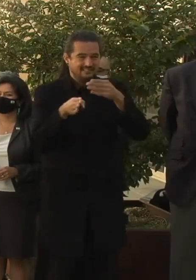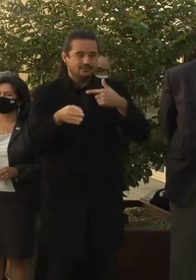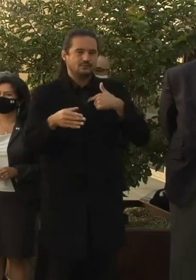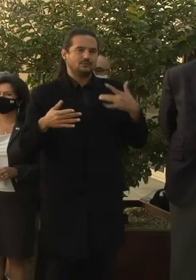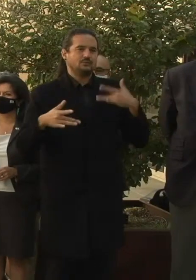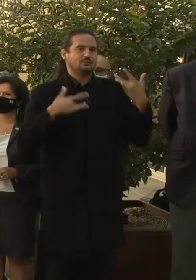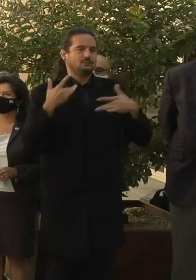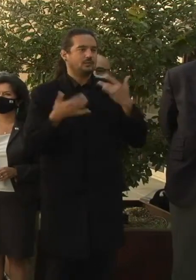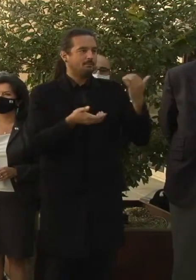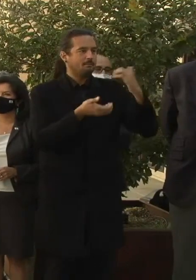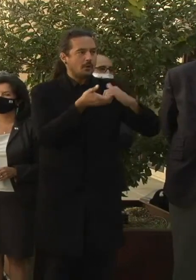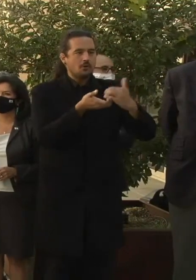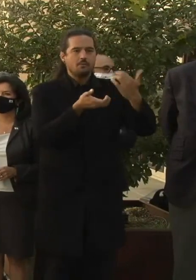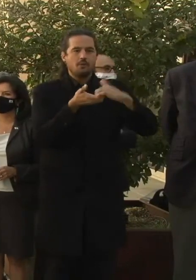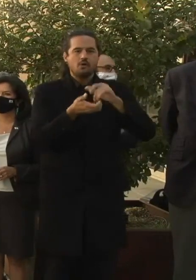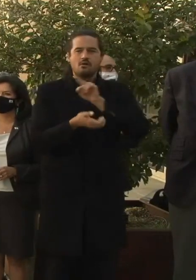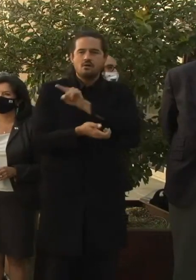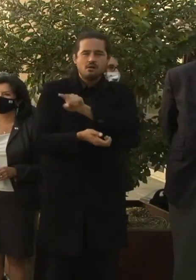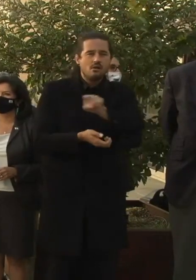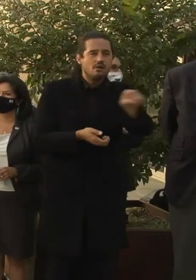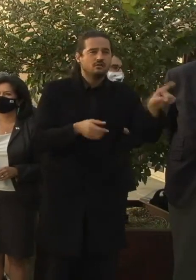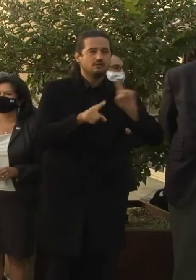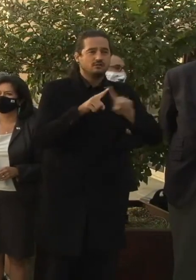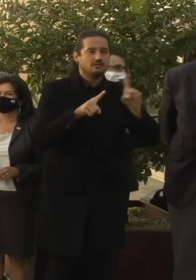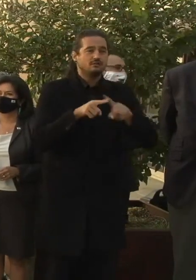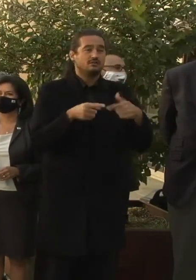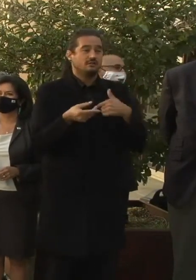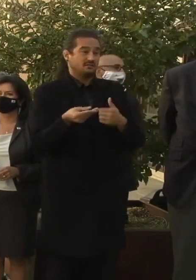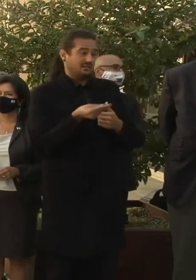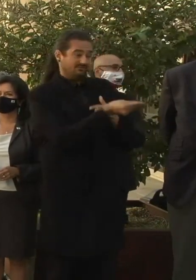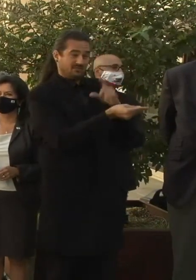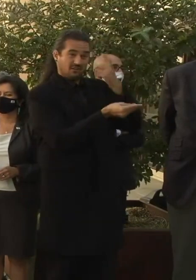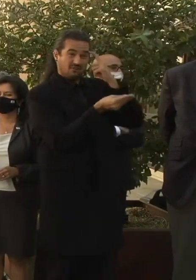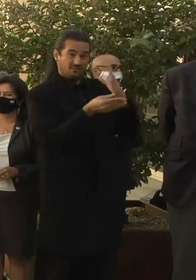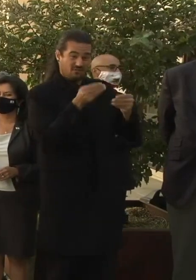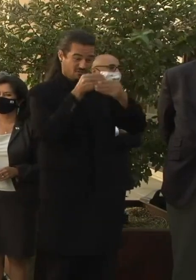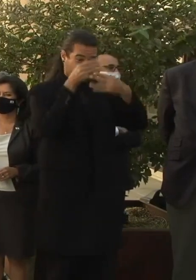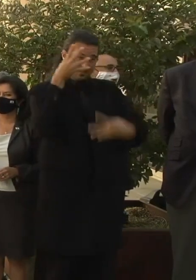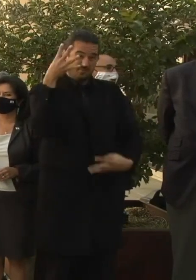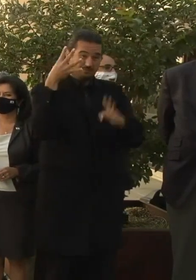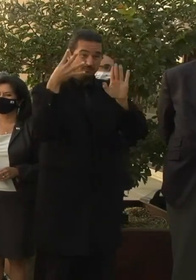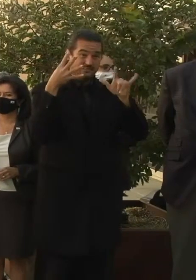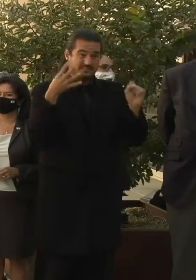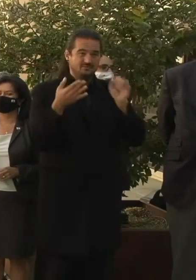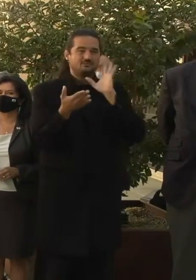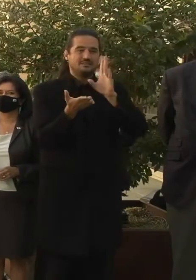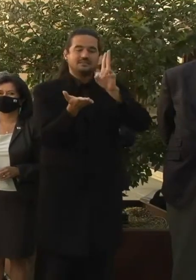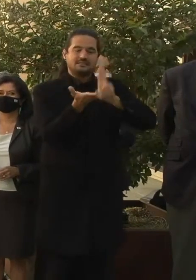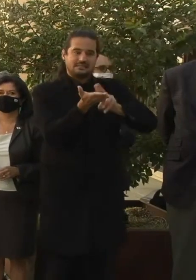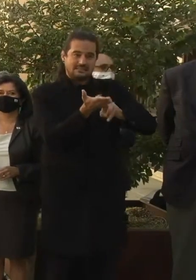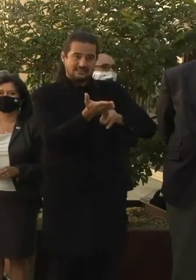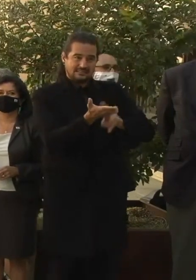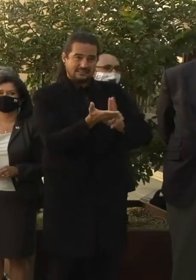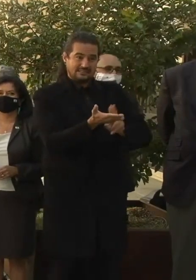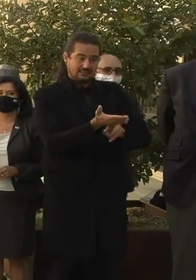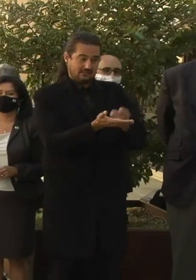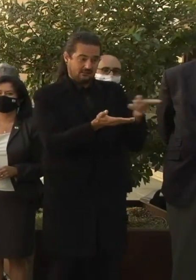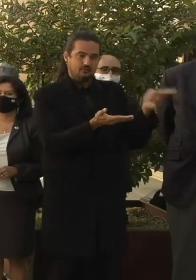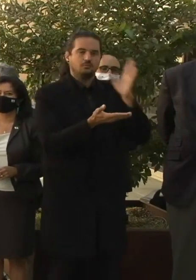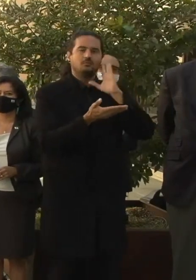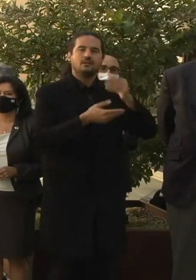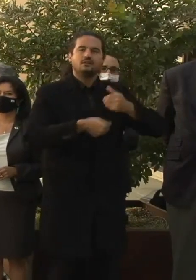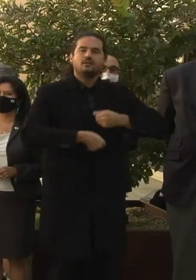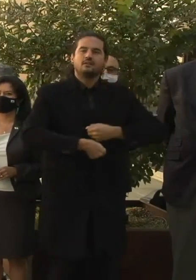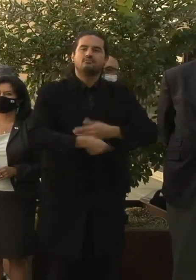put on the governor's desk and that he is signing today actually deliver what is essential right now in California, which is